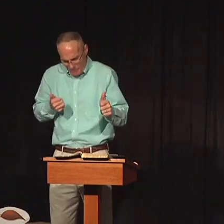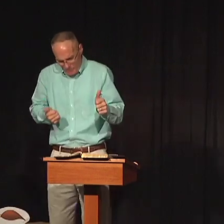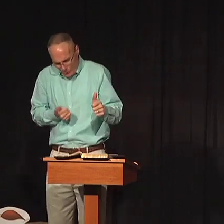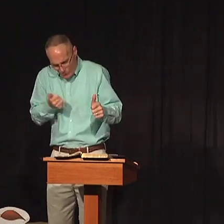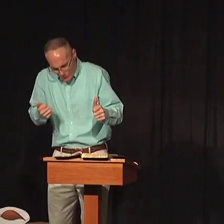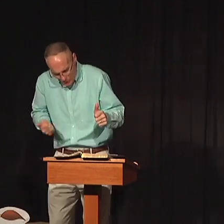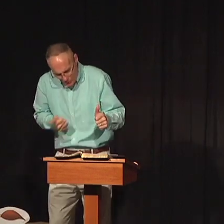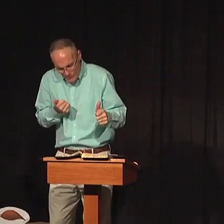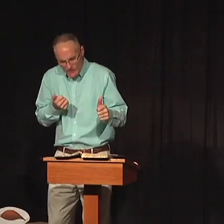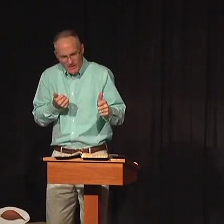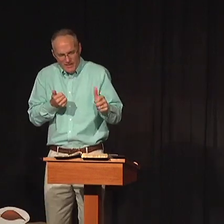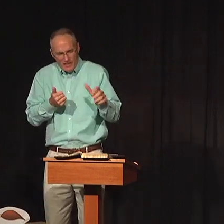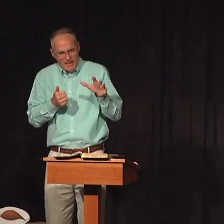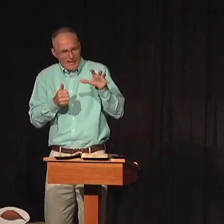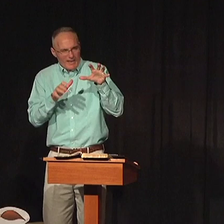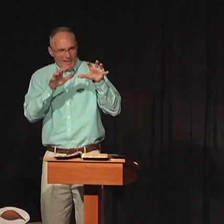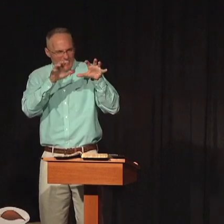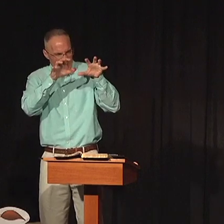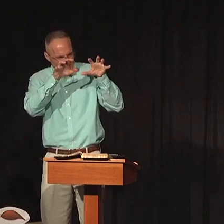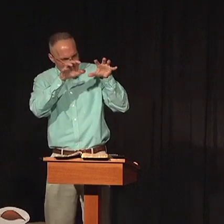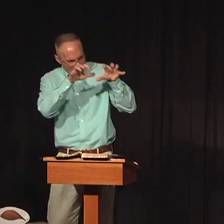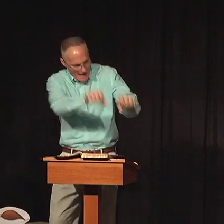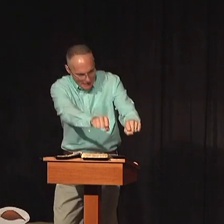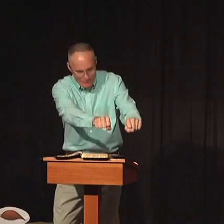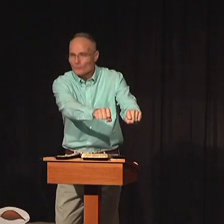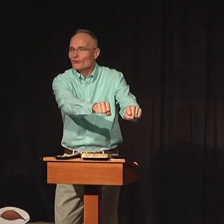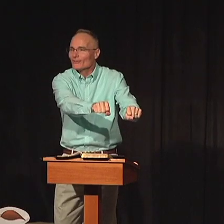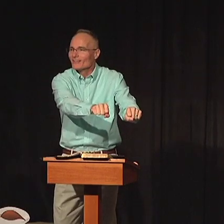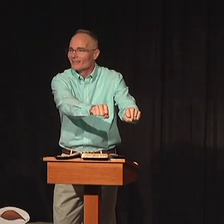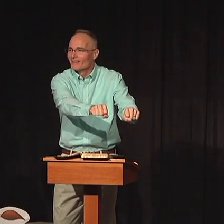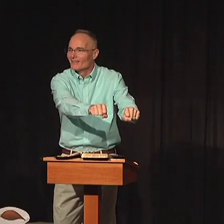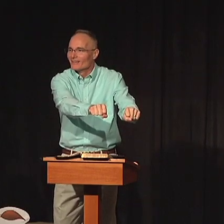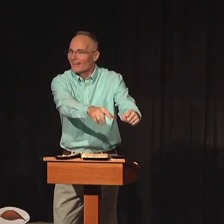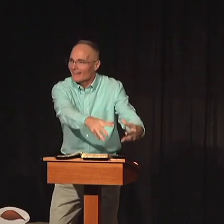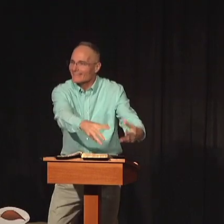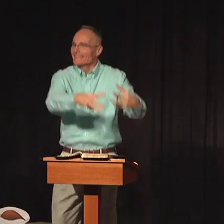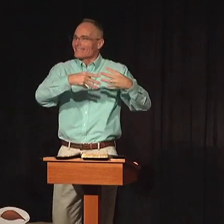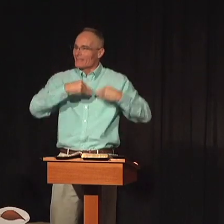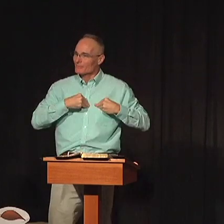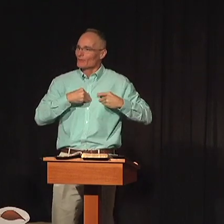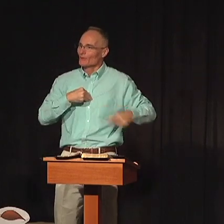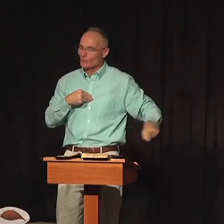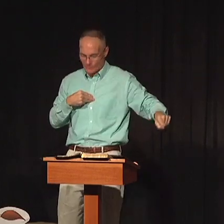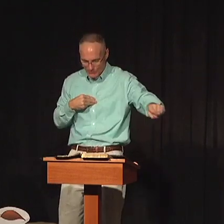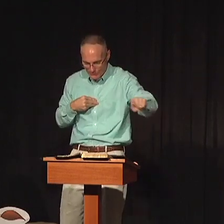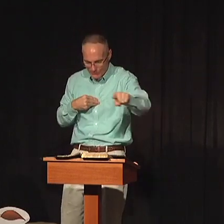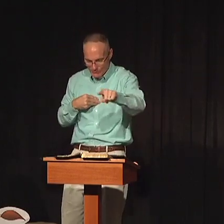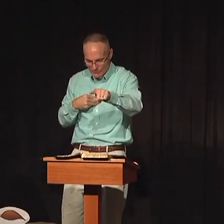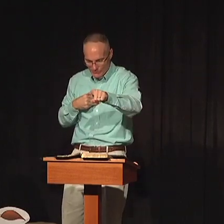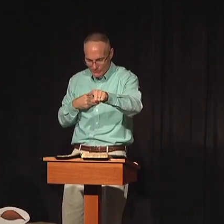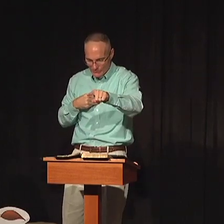God willingly pursues and captures and accepts you.